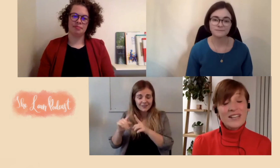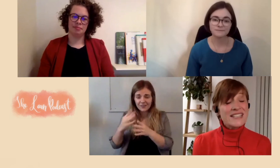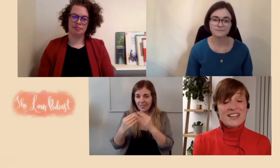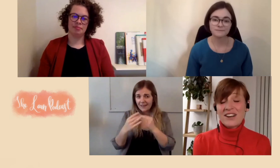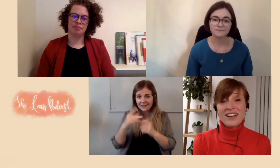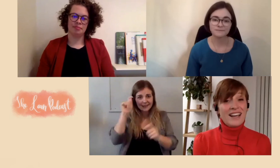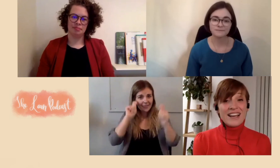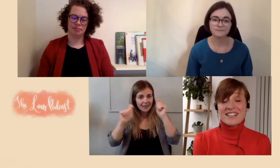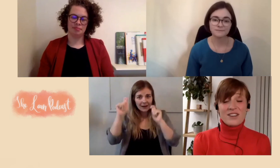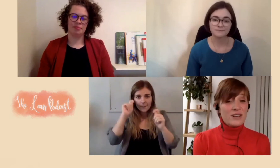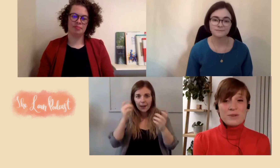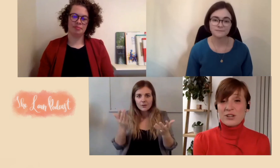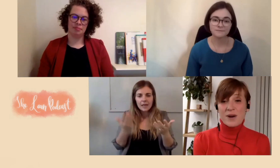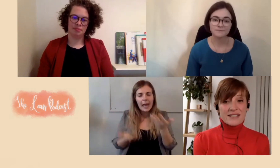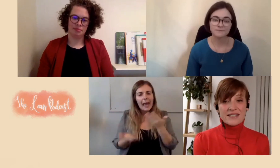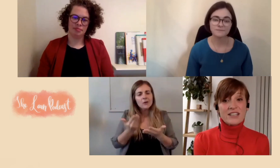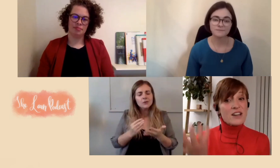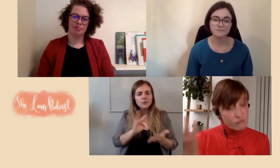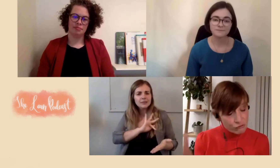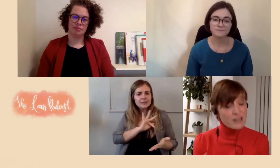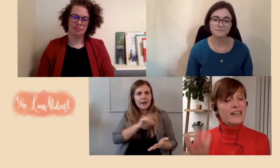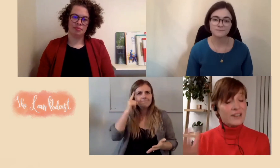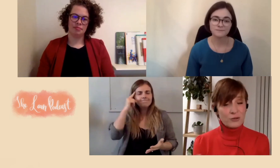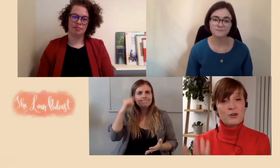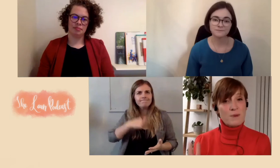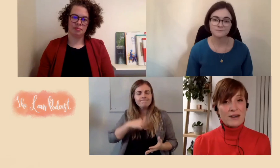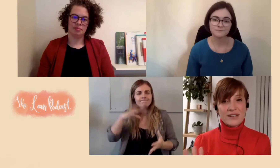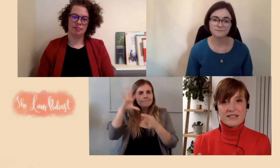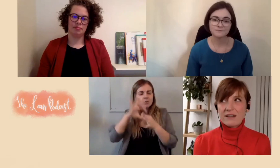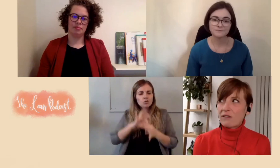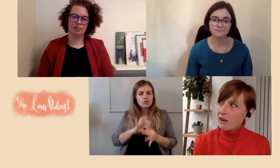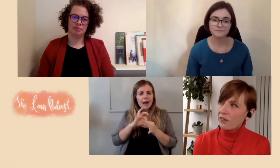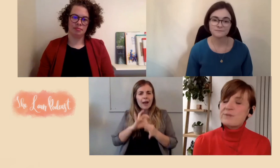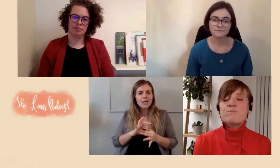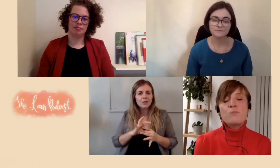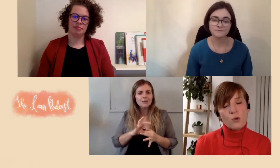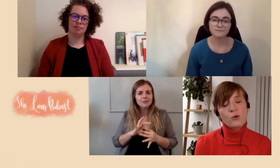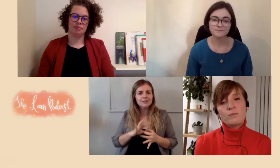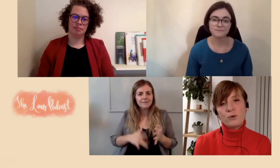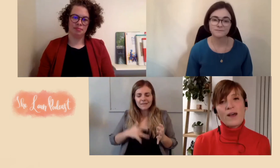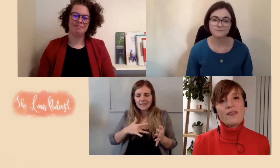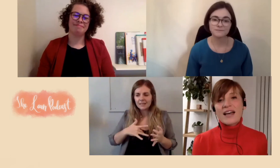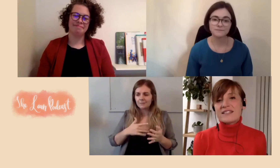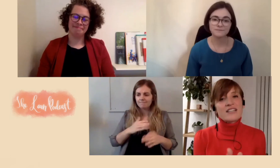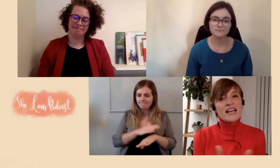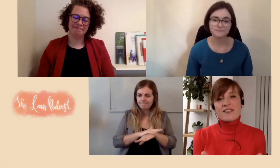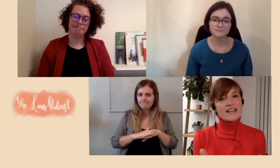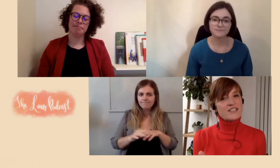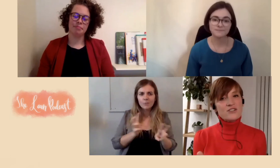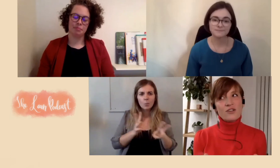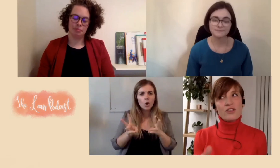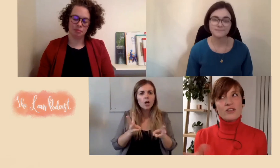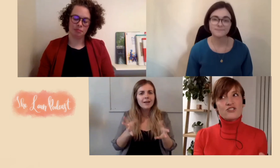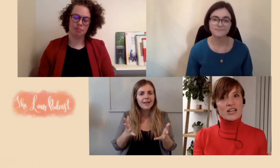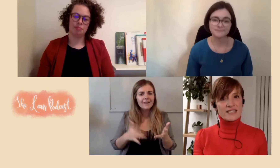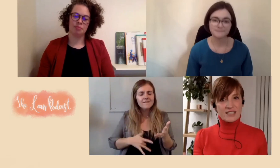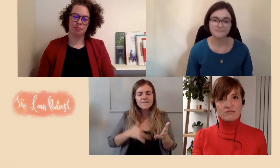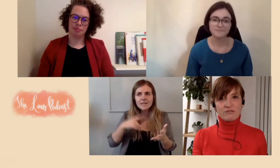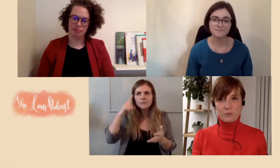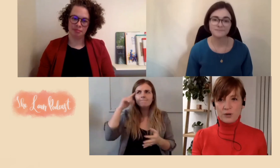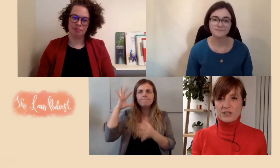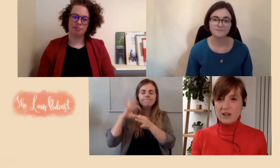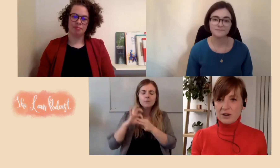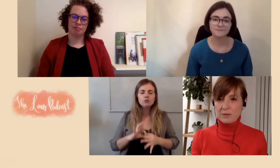while we're working, isn't it? So we feel grounded and yeah. Oh, Ali,